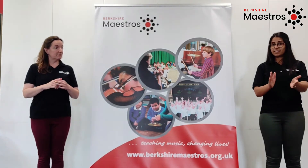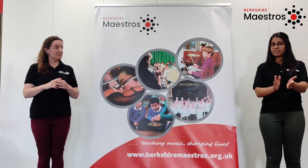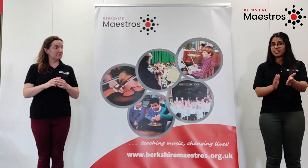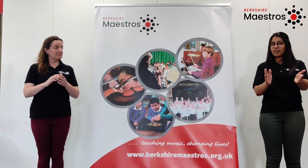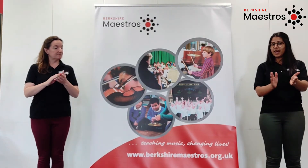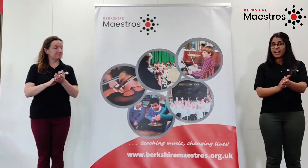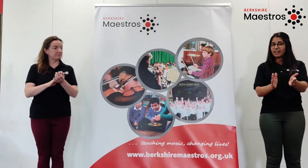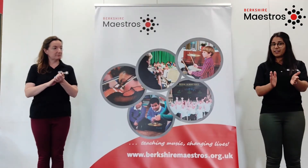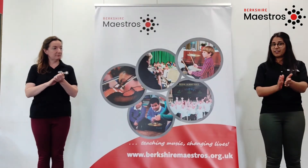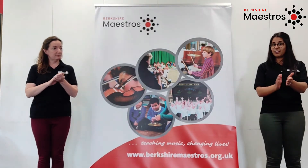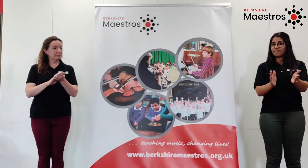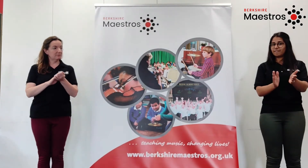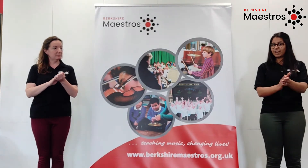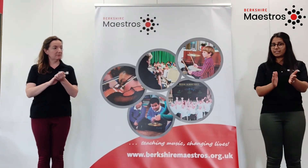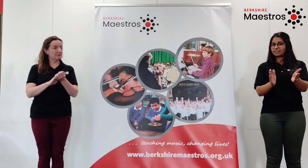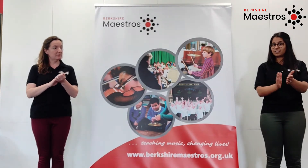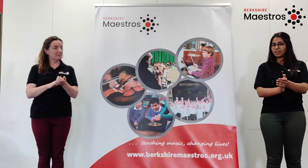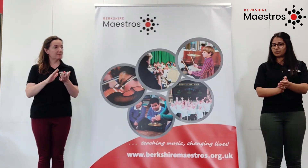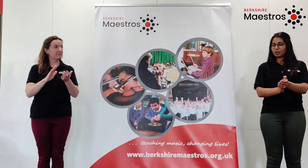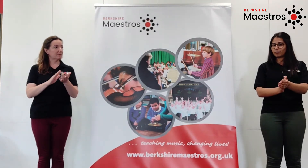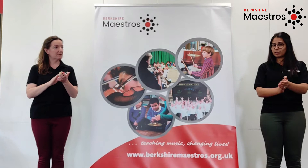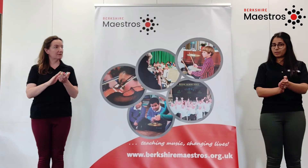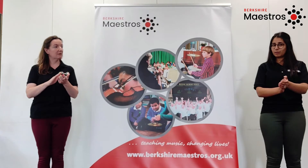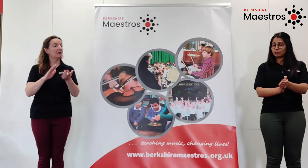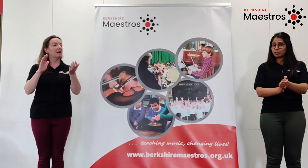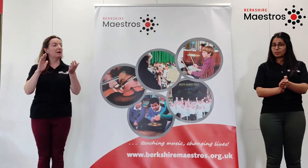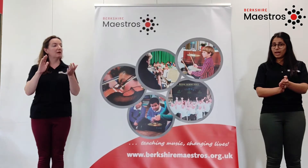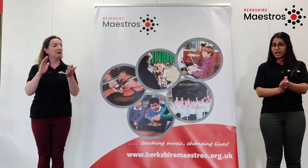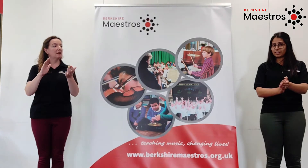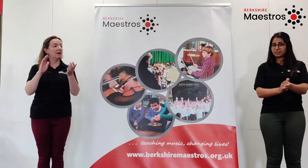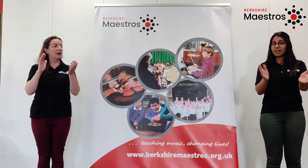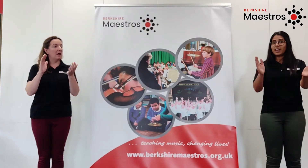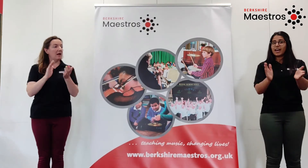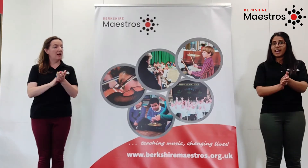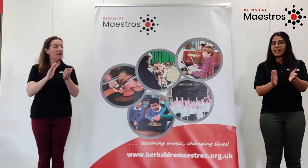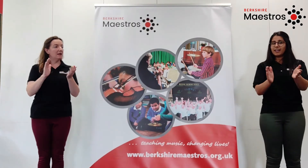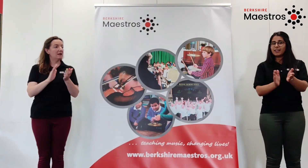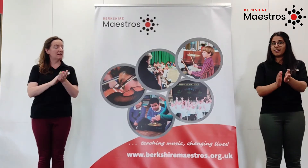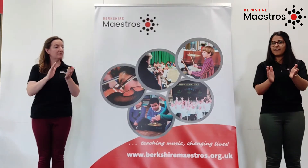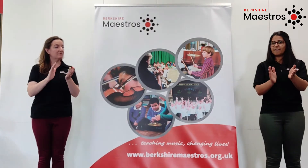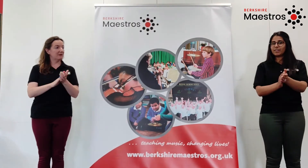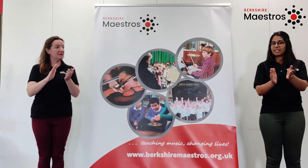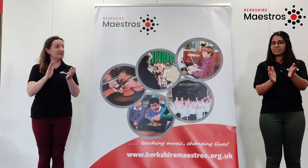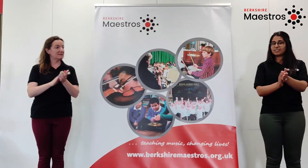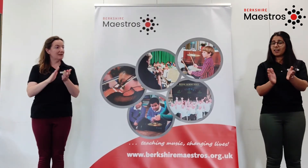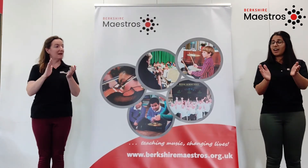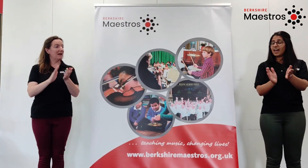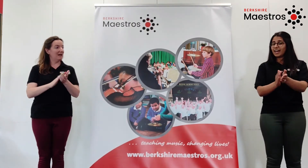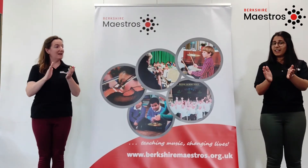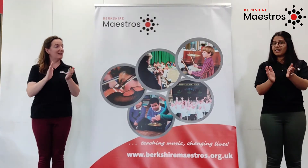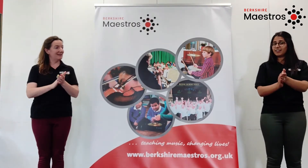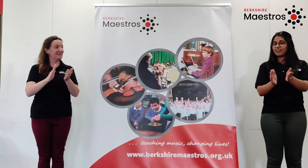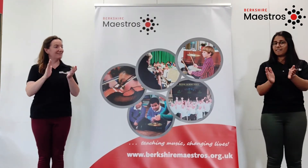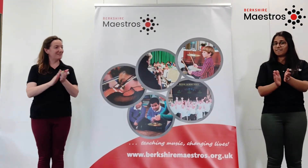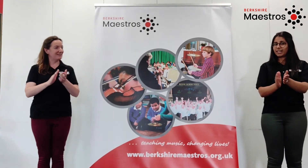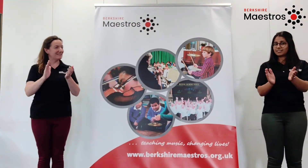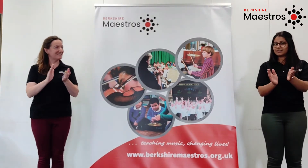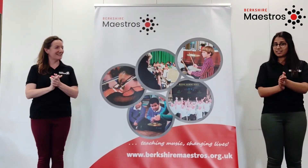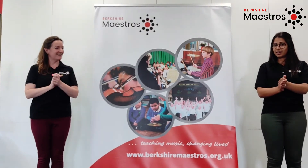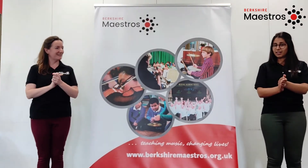Elevator, elevator. Try it with me with the rhythm. And elevator. Elevator. And